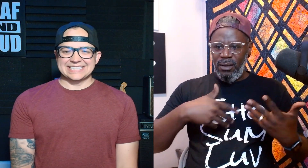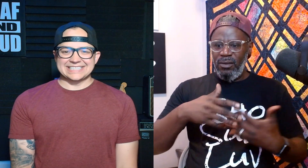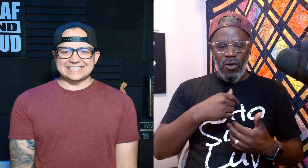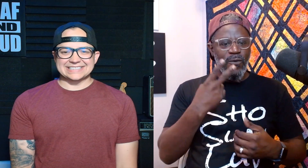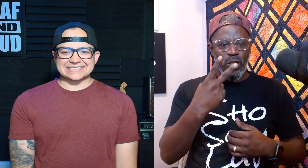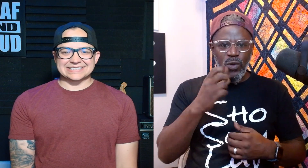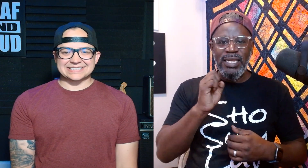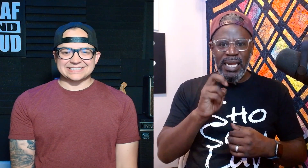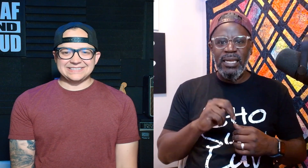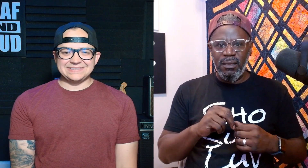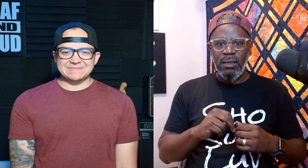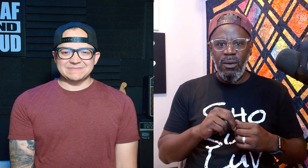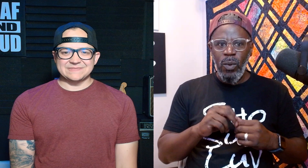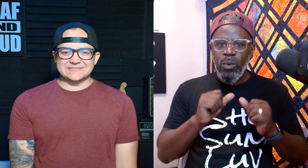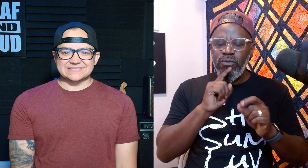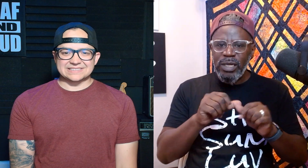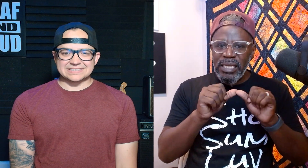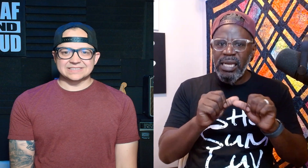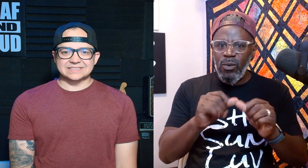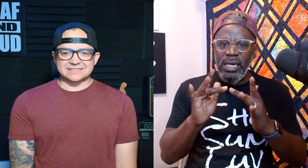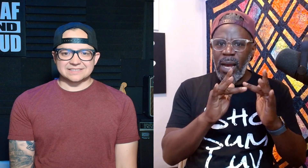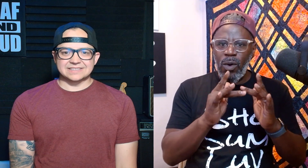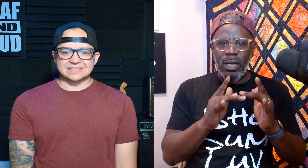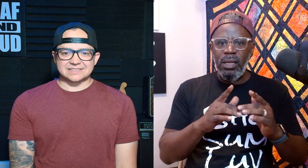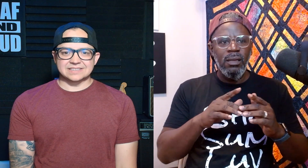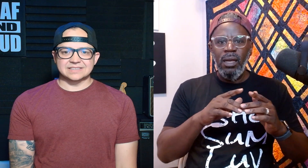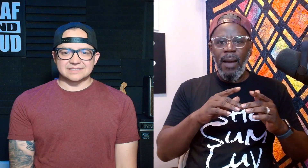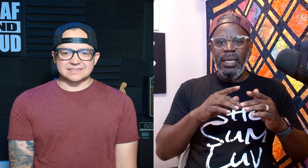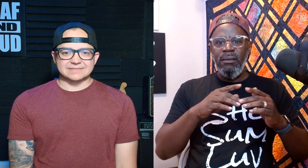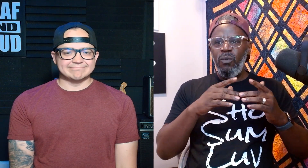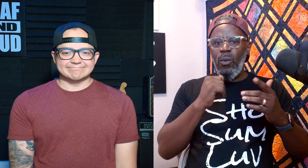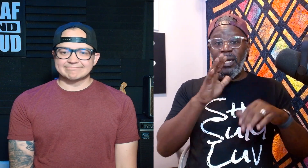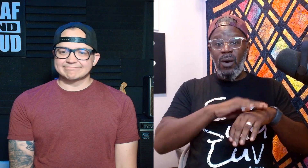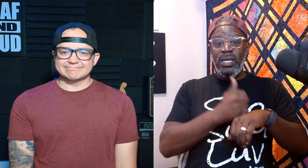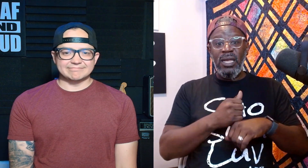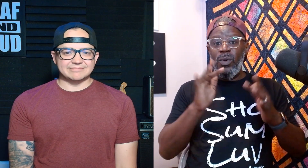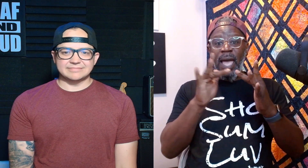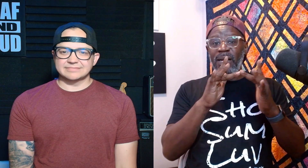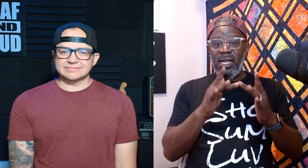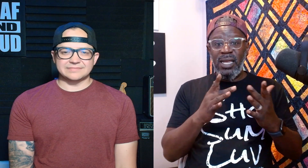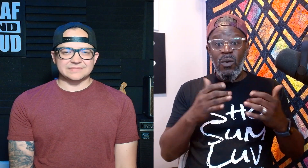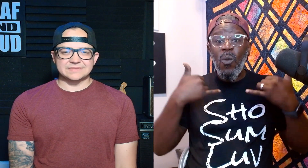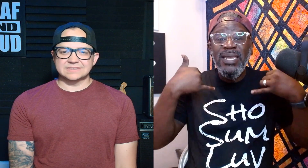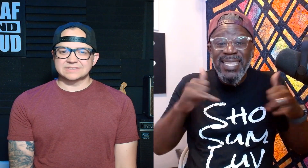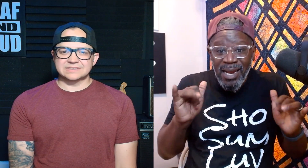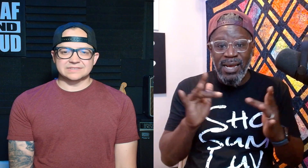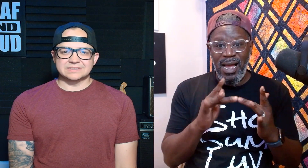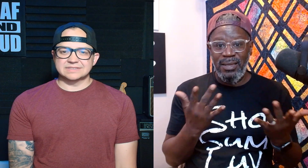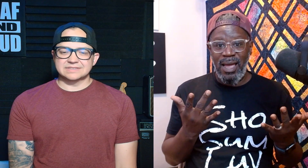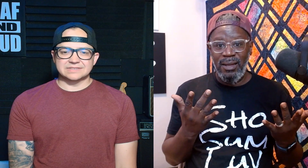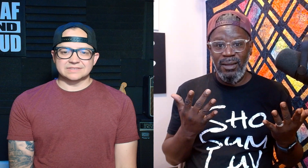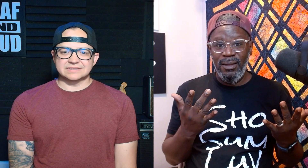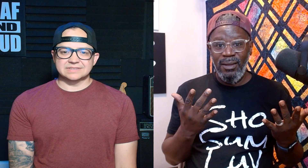then, so for 2 seasons, we were continually networking. We were not only set, we kept in contact, we're still